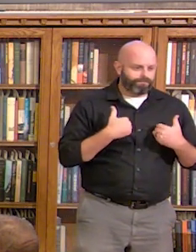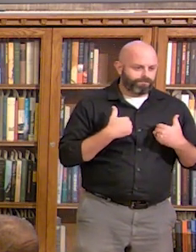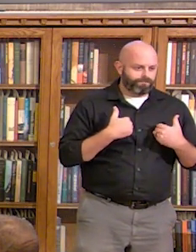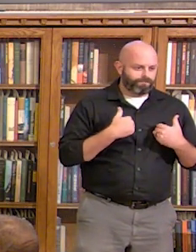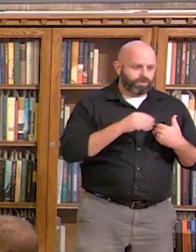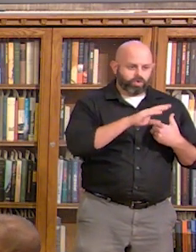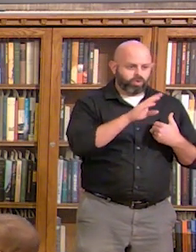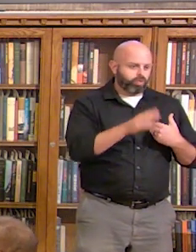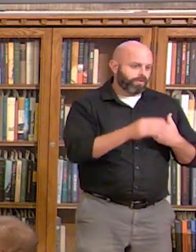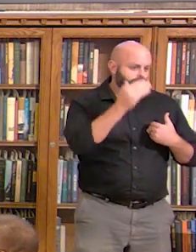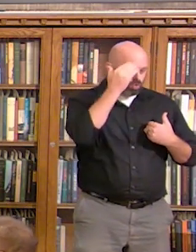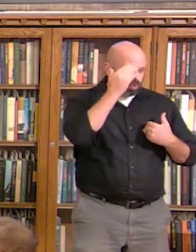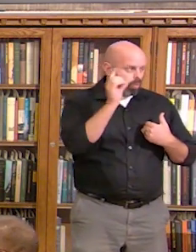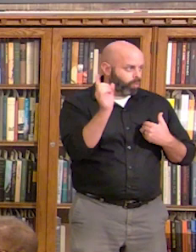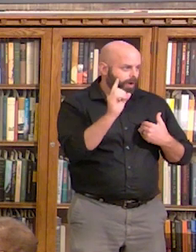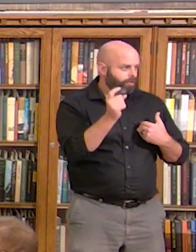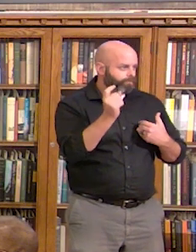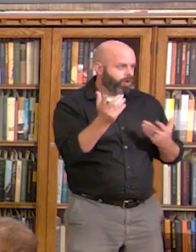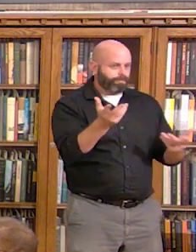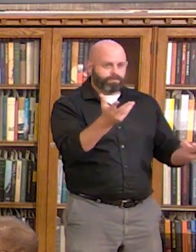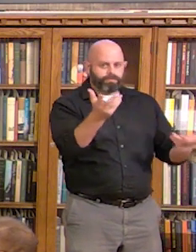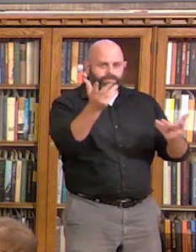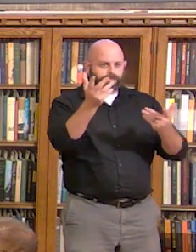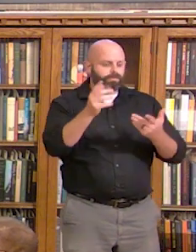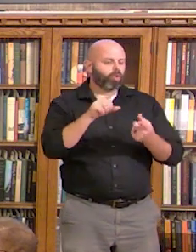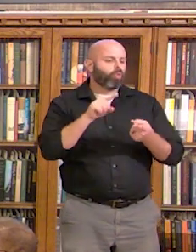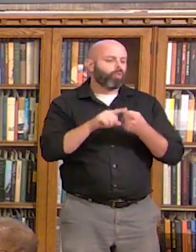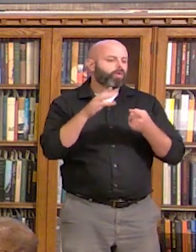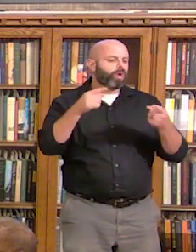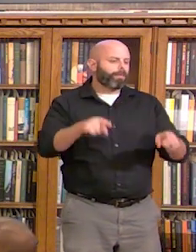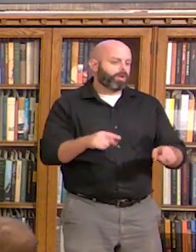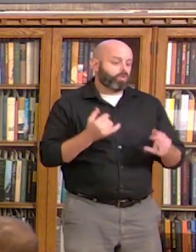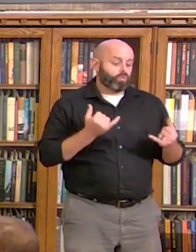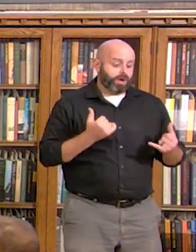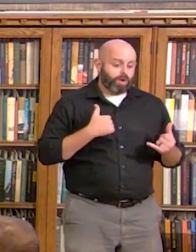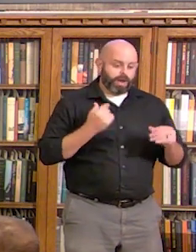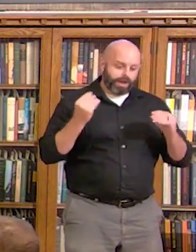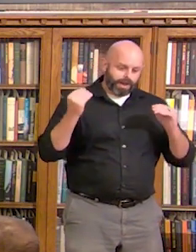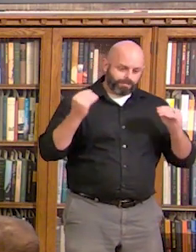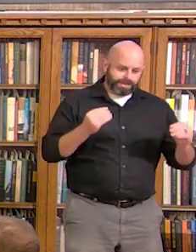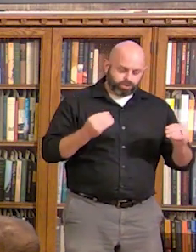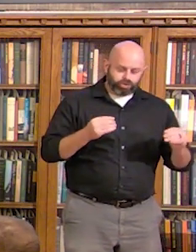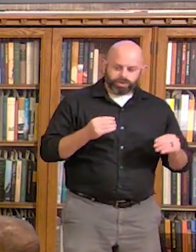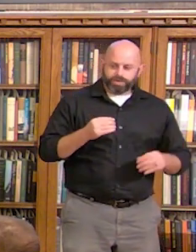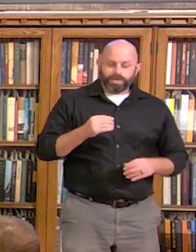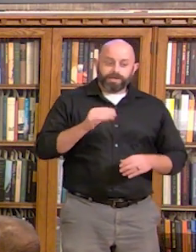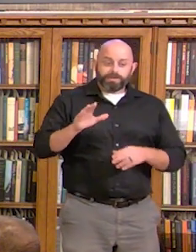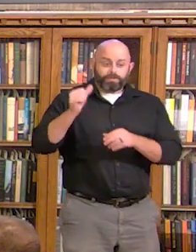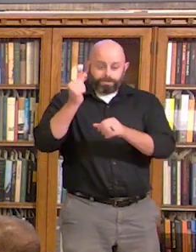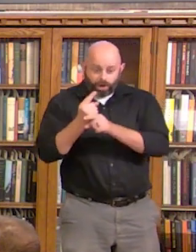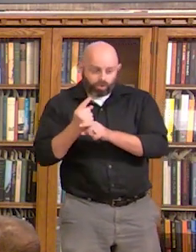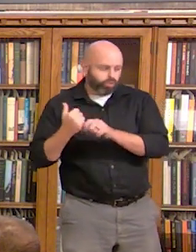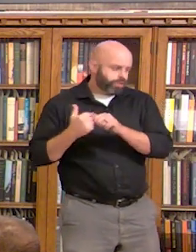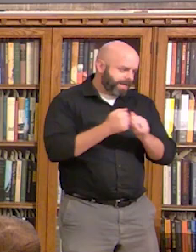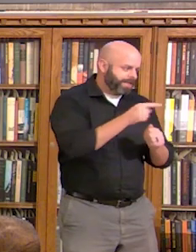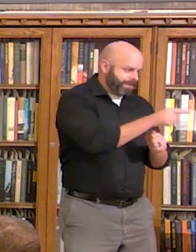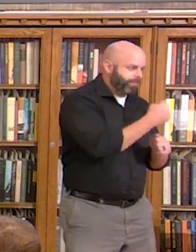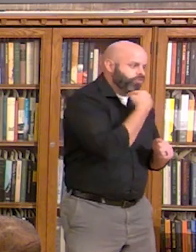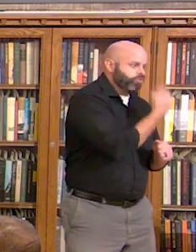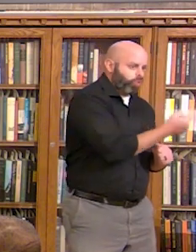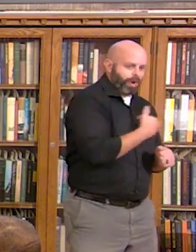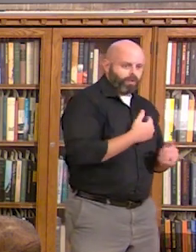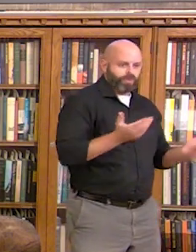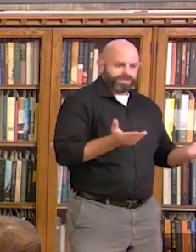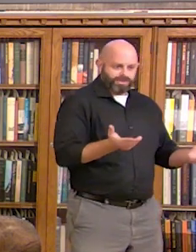you never know where it's going to come from or when it's going to come and right now I'm teaching his brother who texted him and told him I was here so you